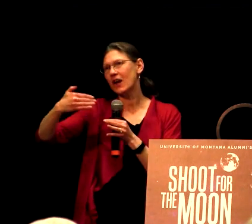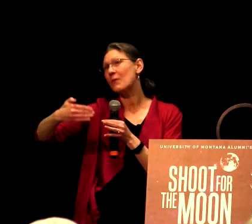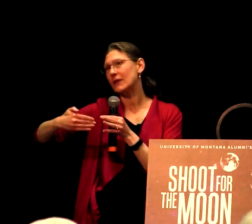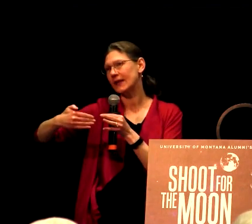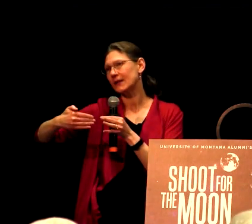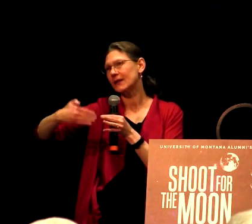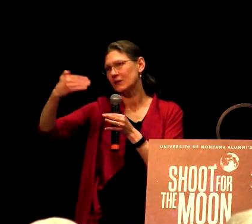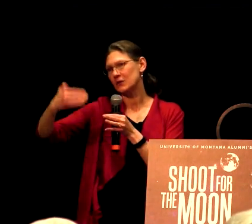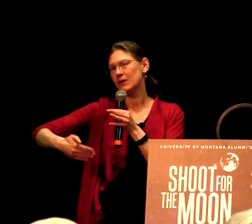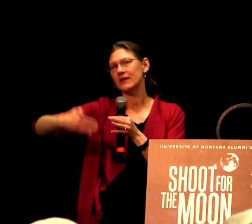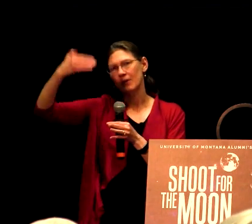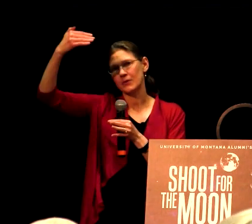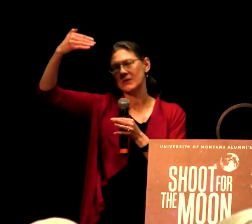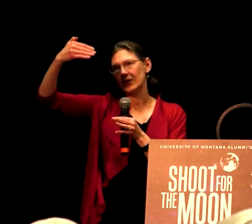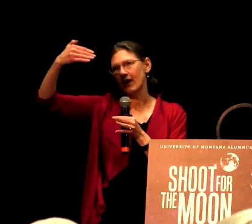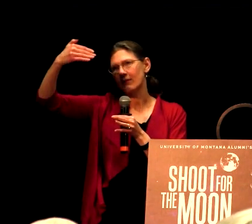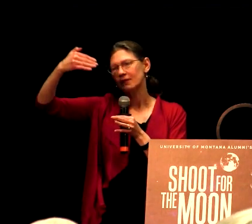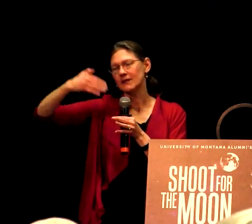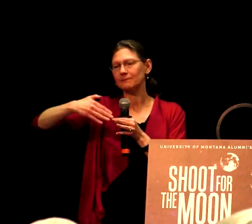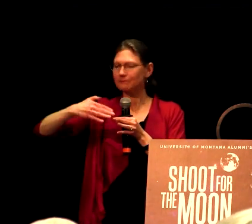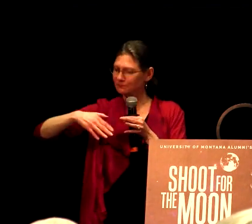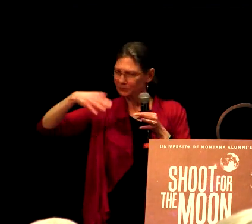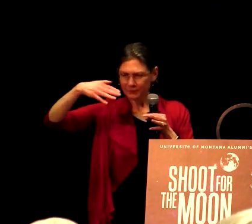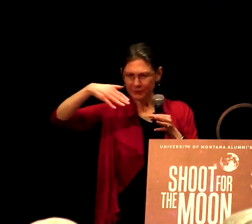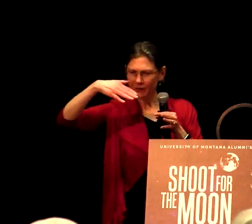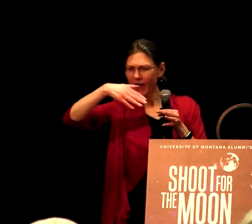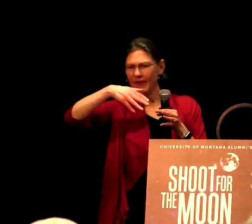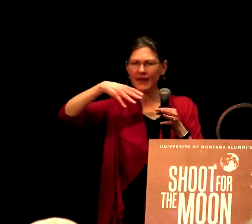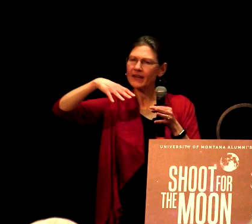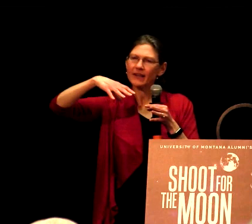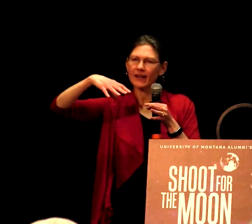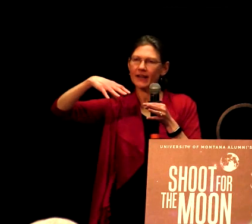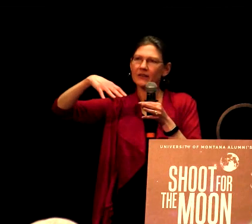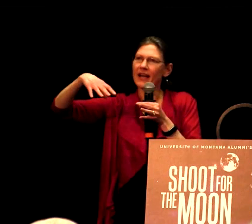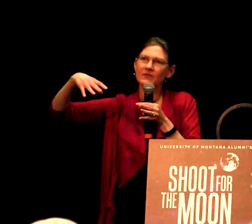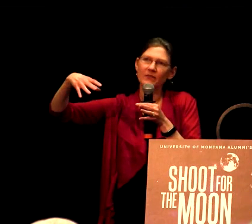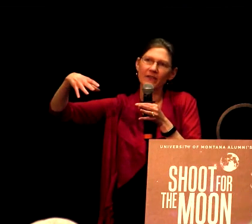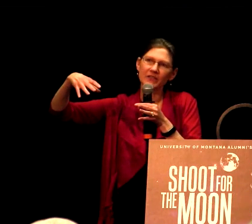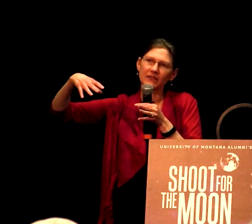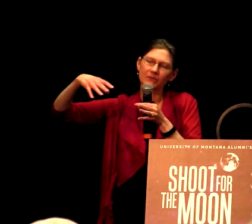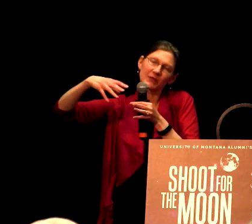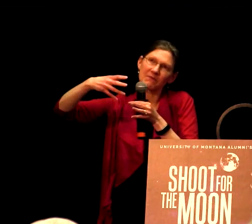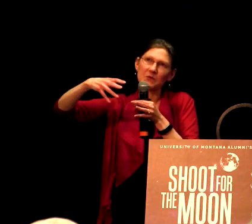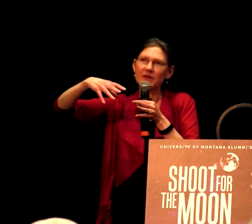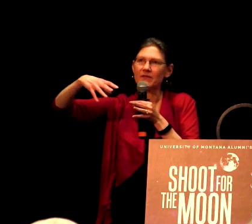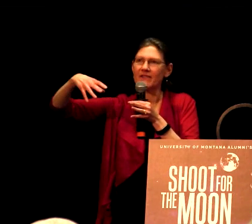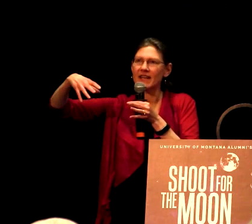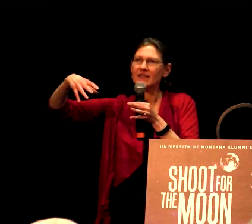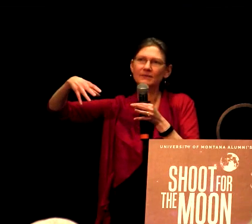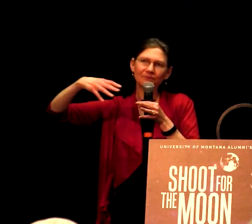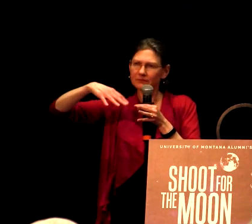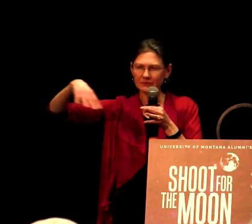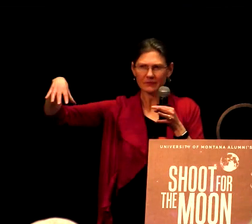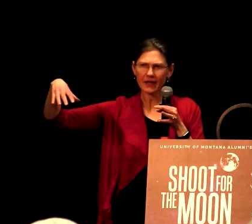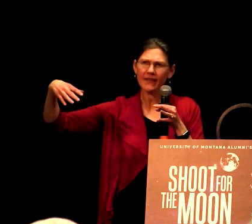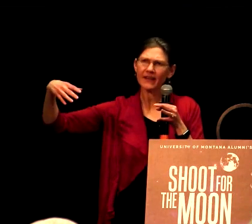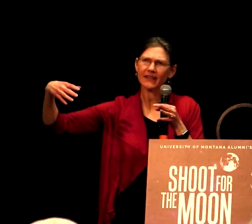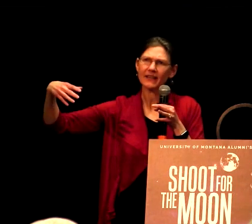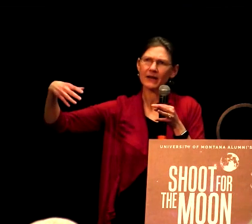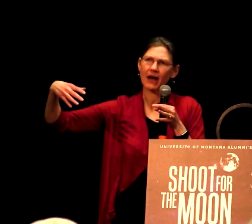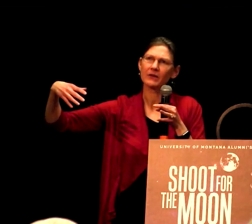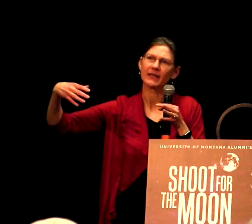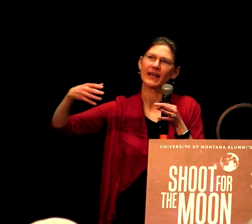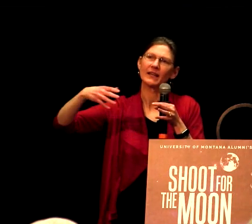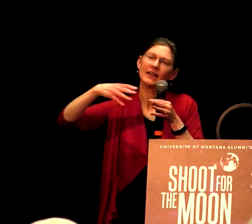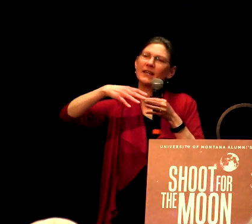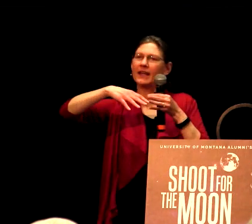be this great coupling between the upper and the lower atmosphere. And then it'll last for 3 to 5 days, and then it